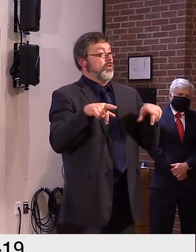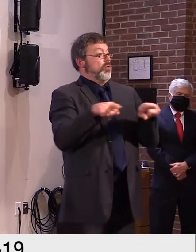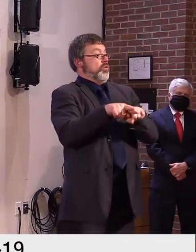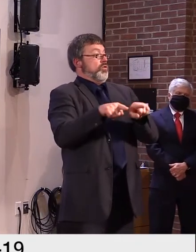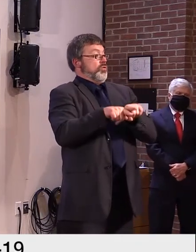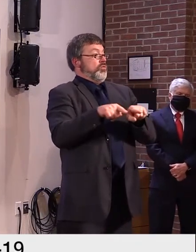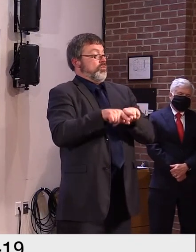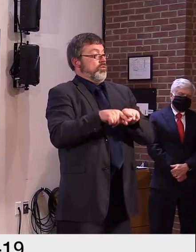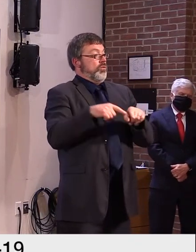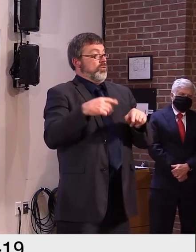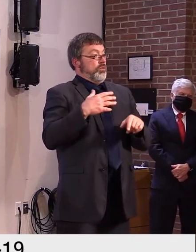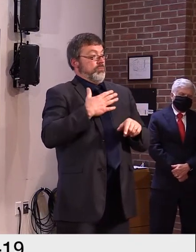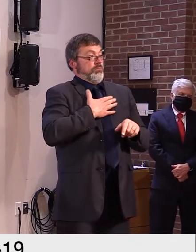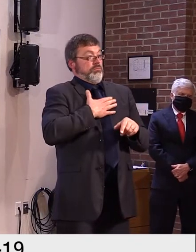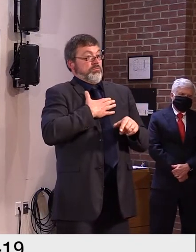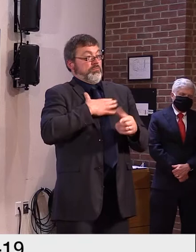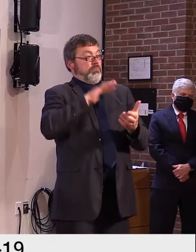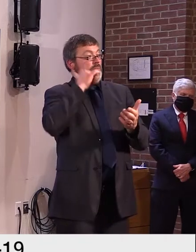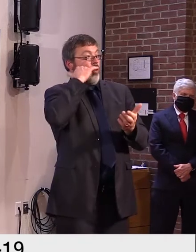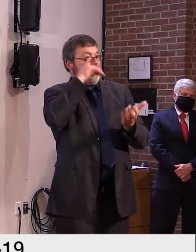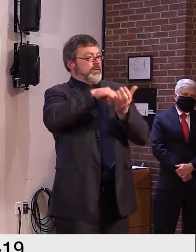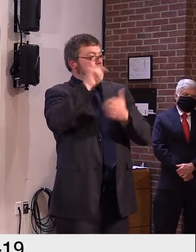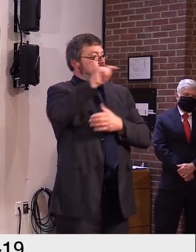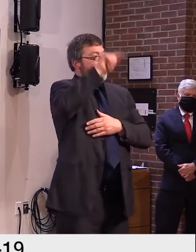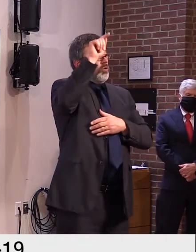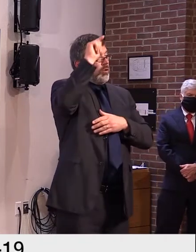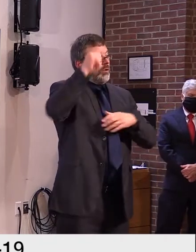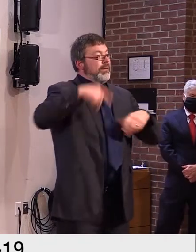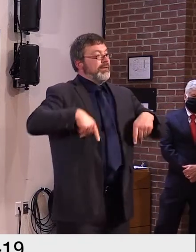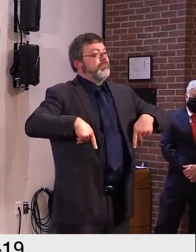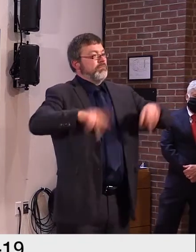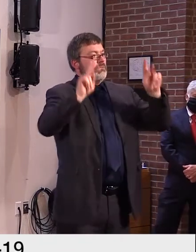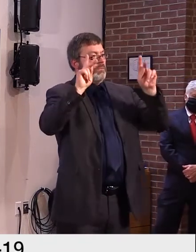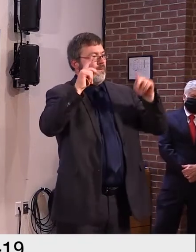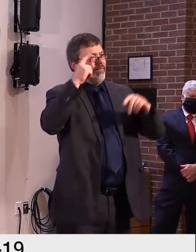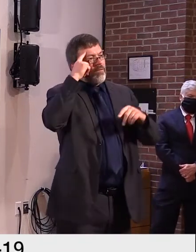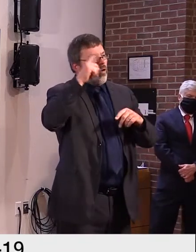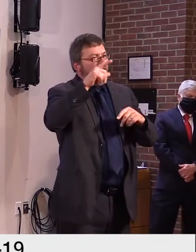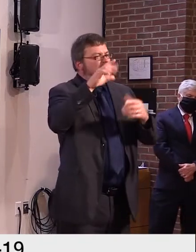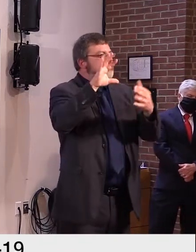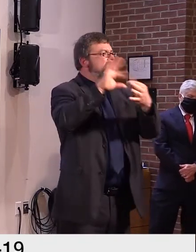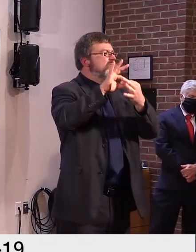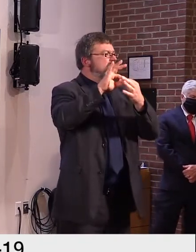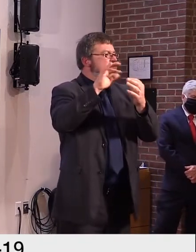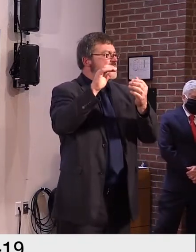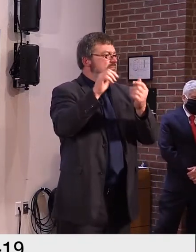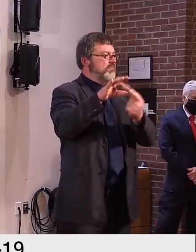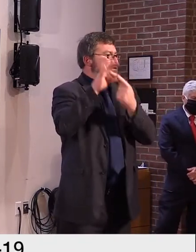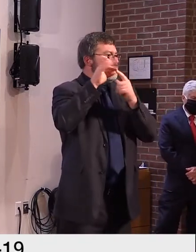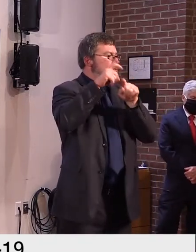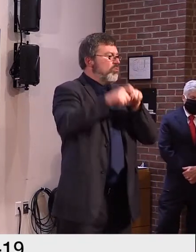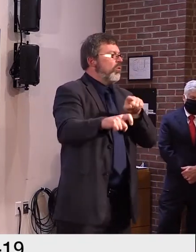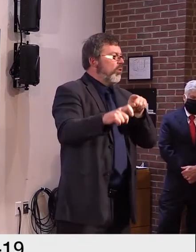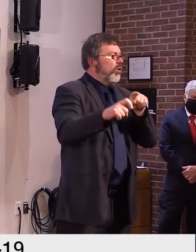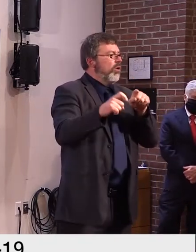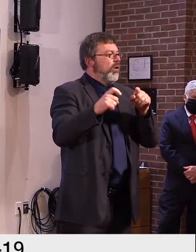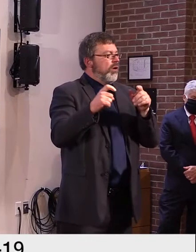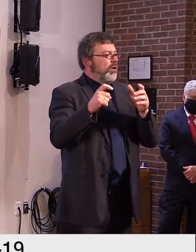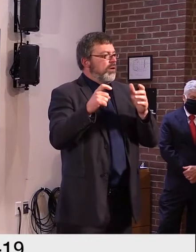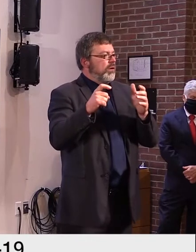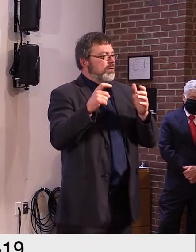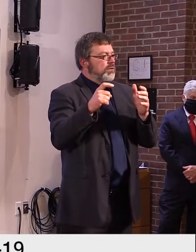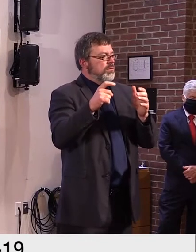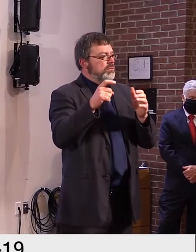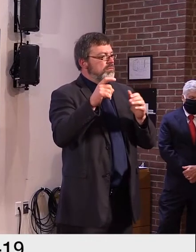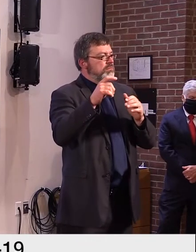as well. We were making some updates to the chat, so it's not on the website currently, but it was up